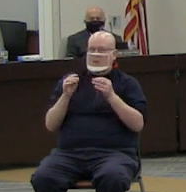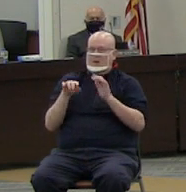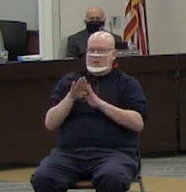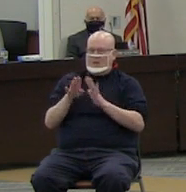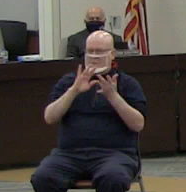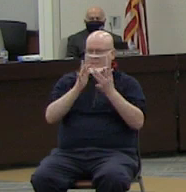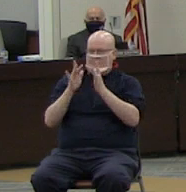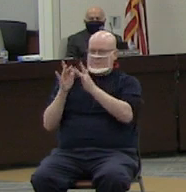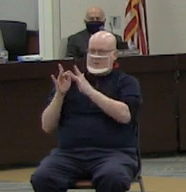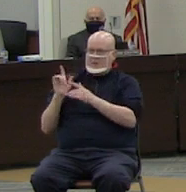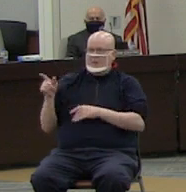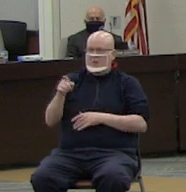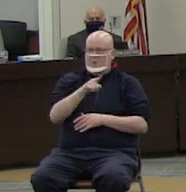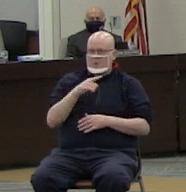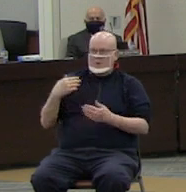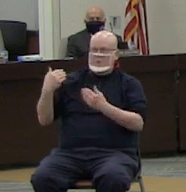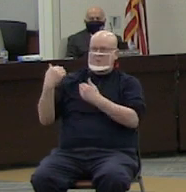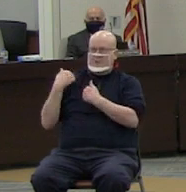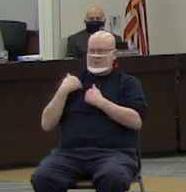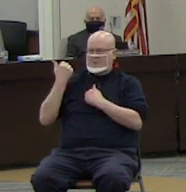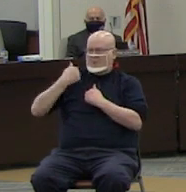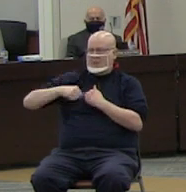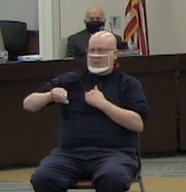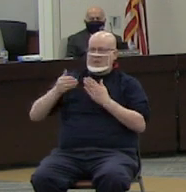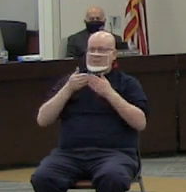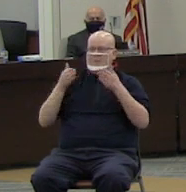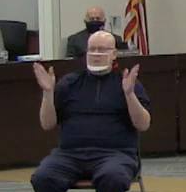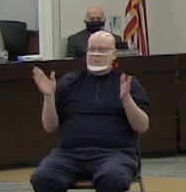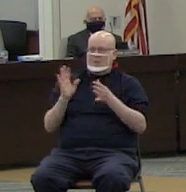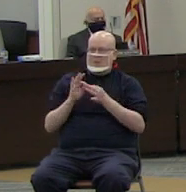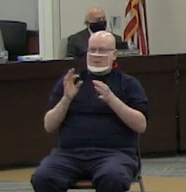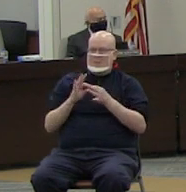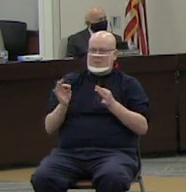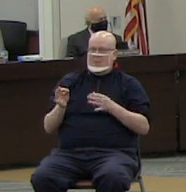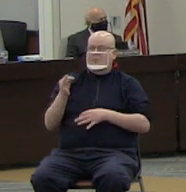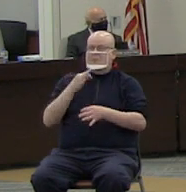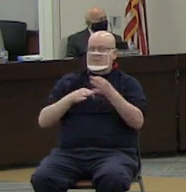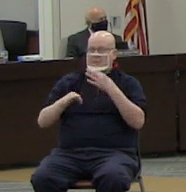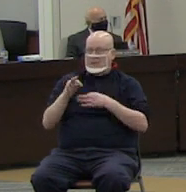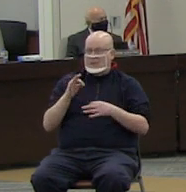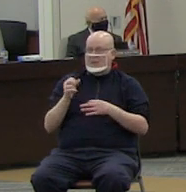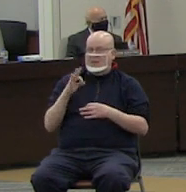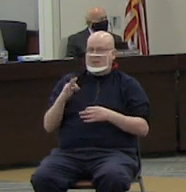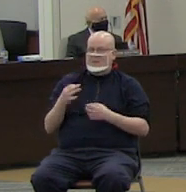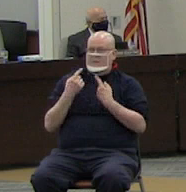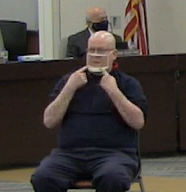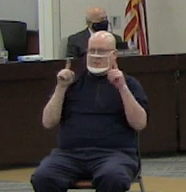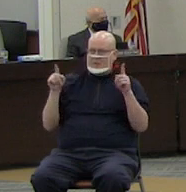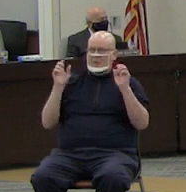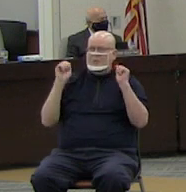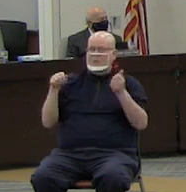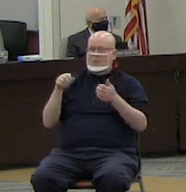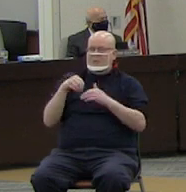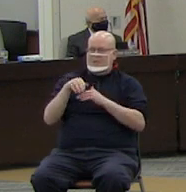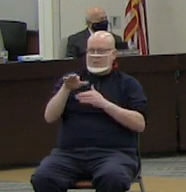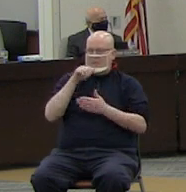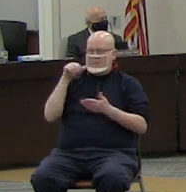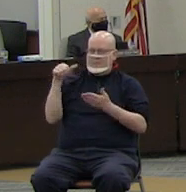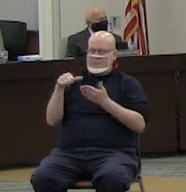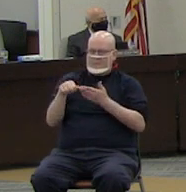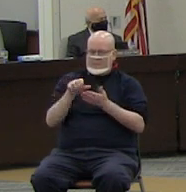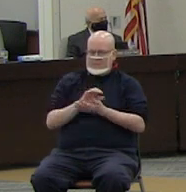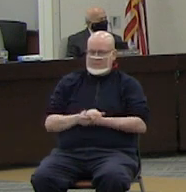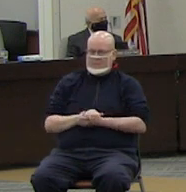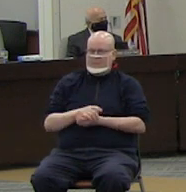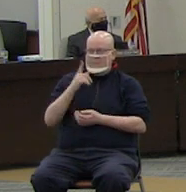are responsible for any public comments you make. In lieu of a public statement, you may choose to submit your comments to the board in writing. Also, due